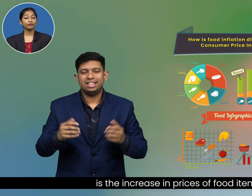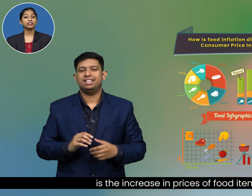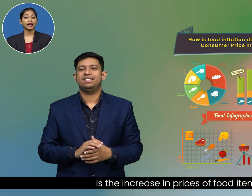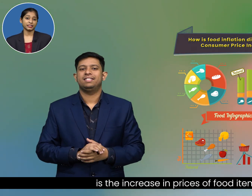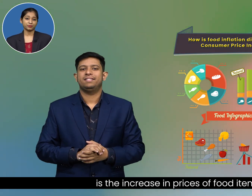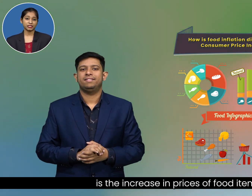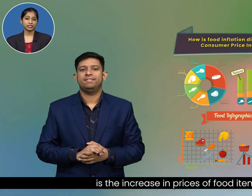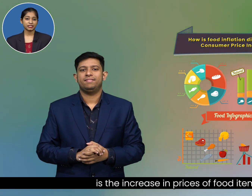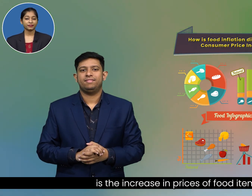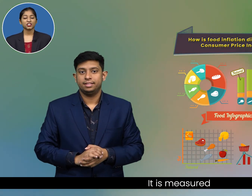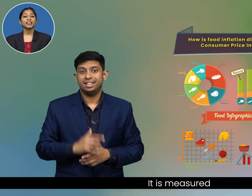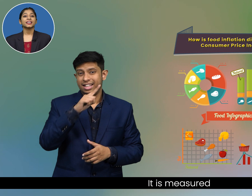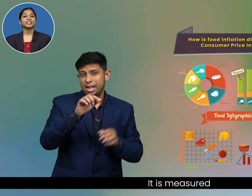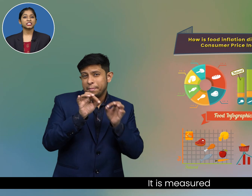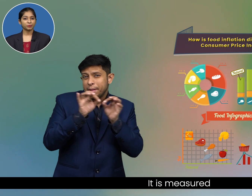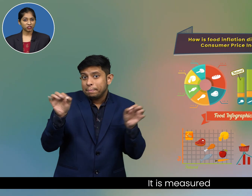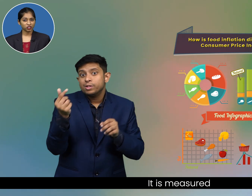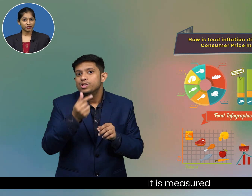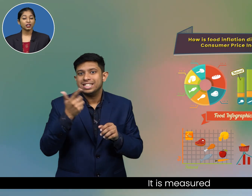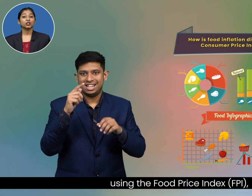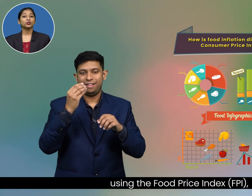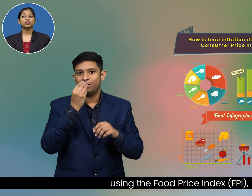prices of food items. It is